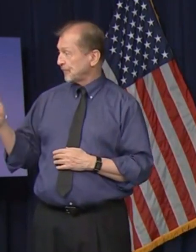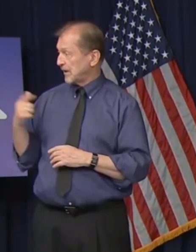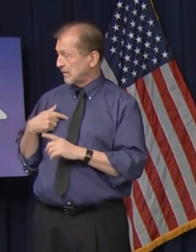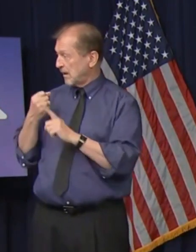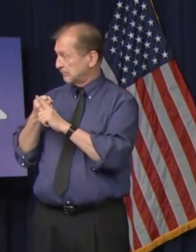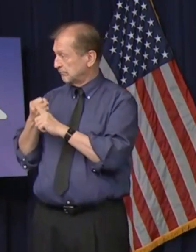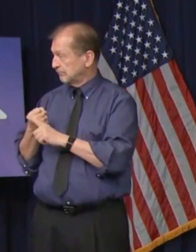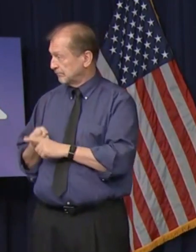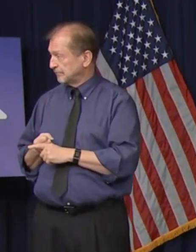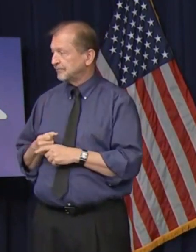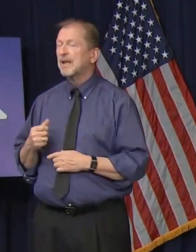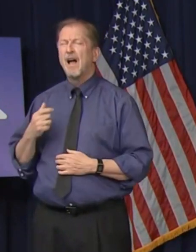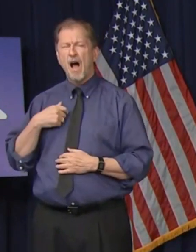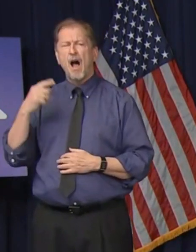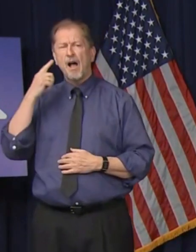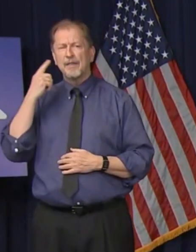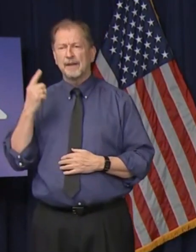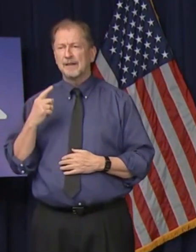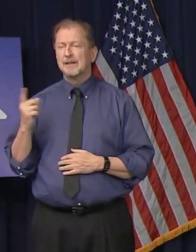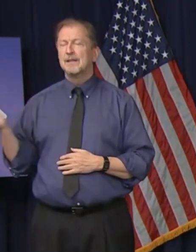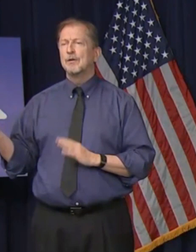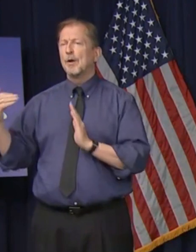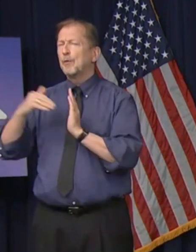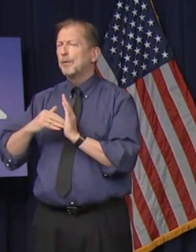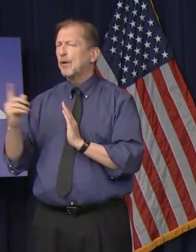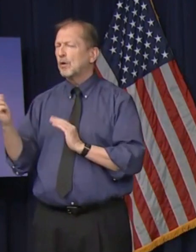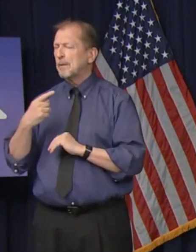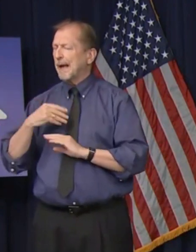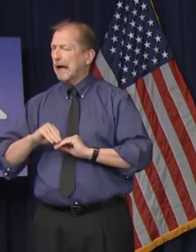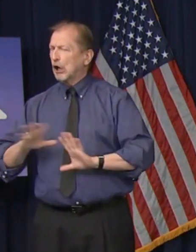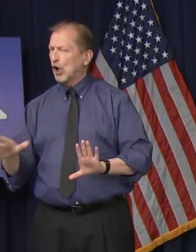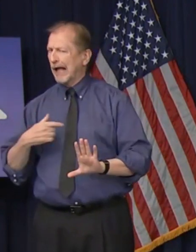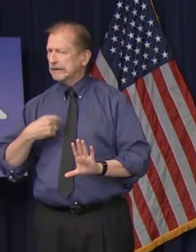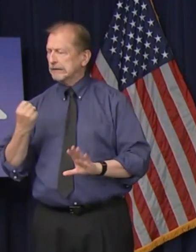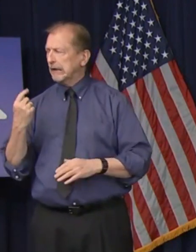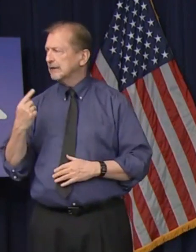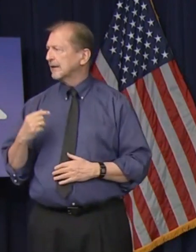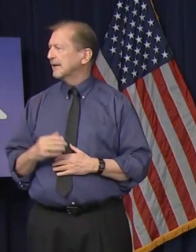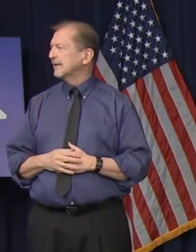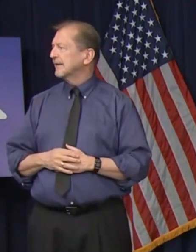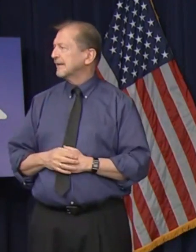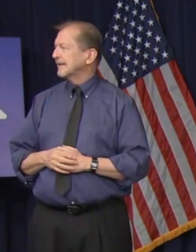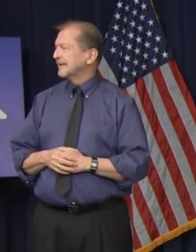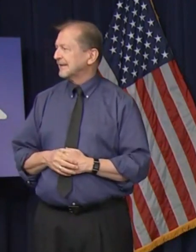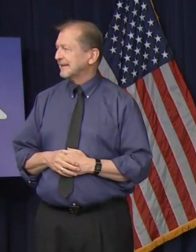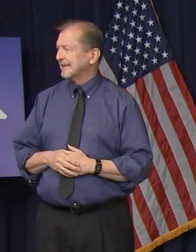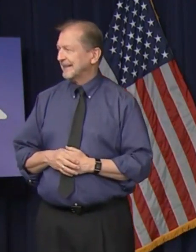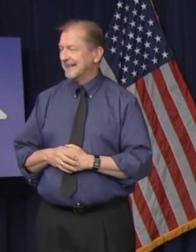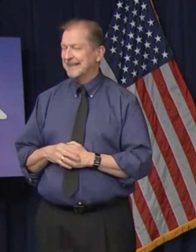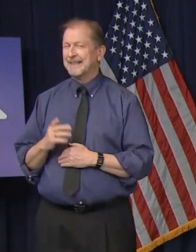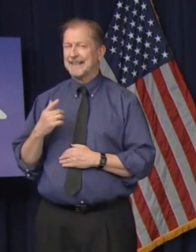the question? I think so. Can you just repeat it one more time so I make sure Yeah, I passed it up, but I will find